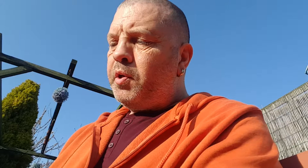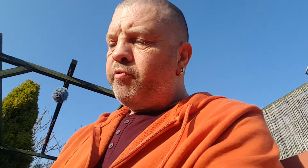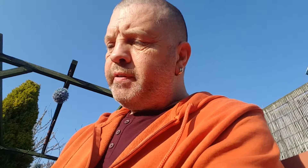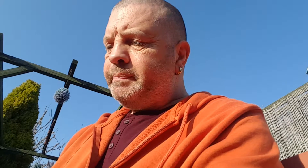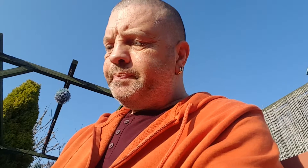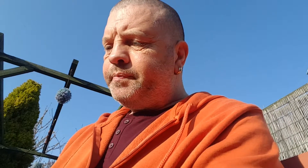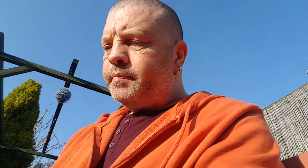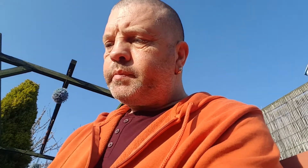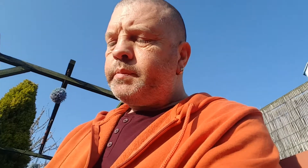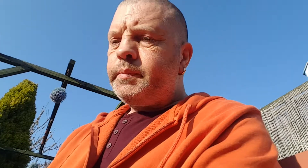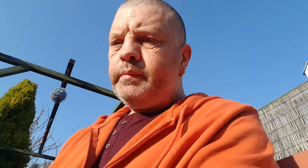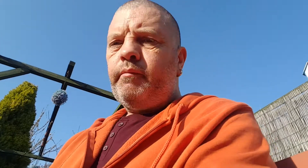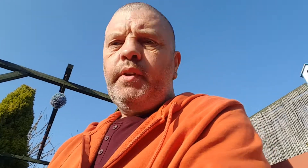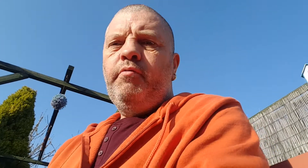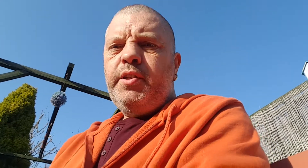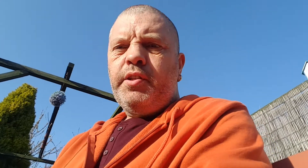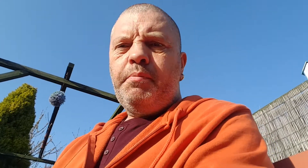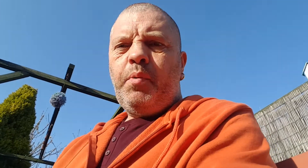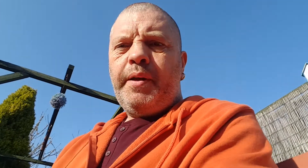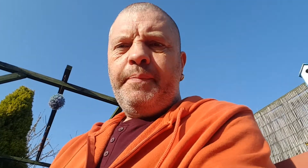wondering. Reason number one,